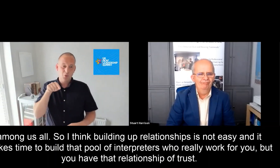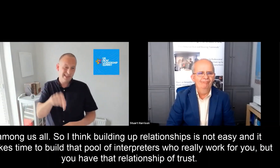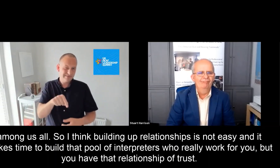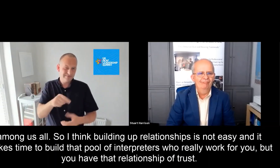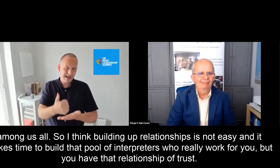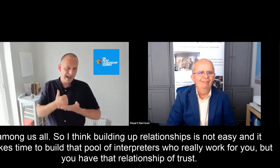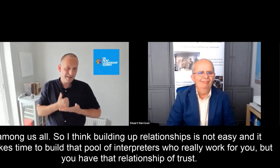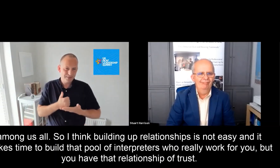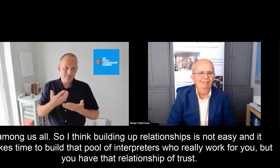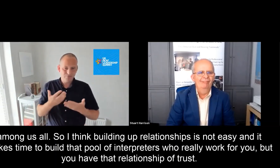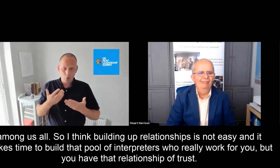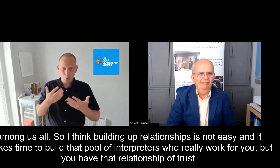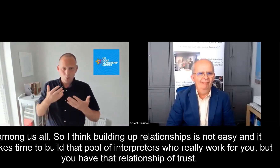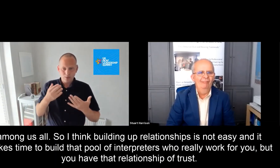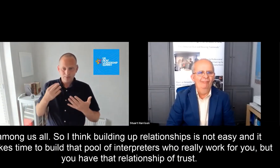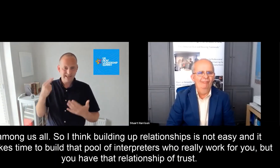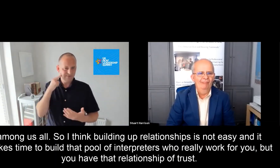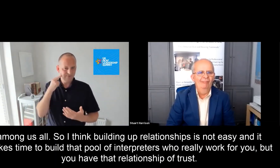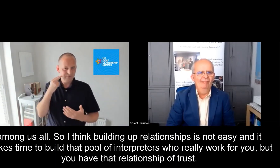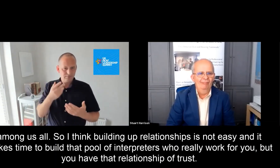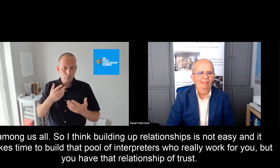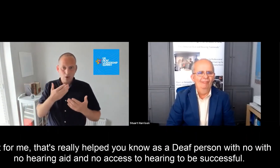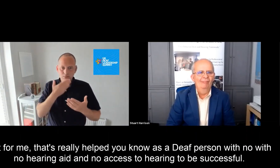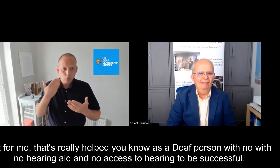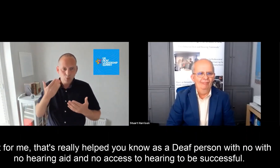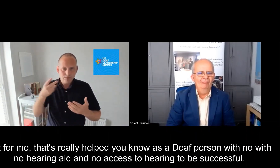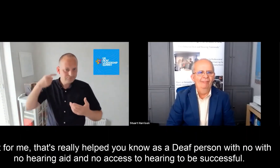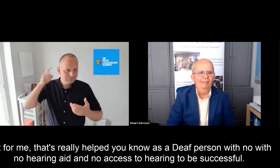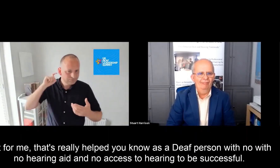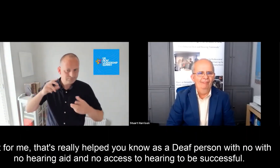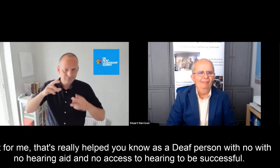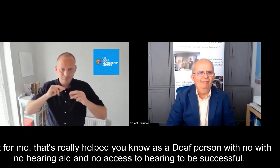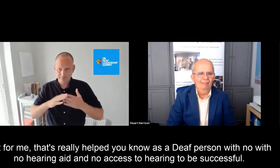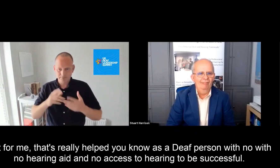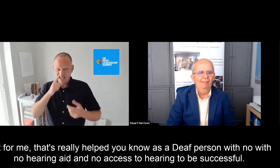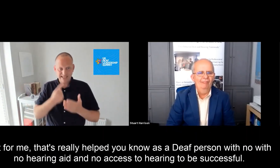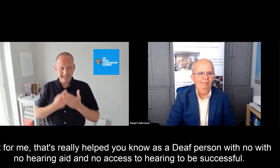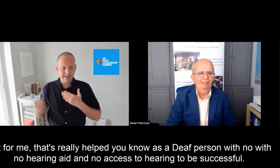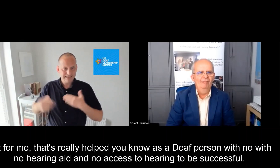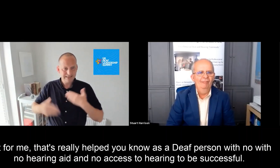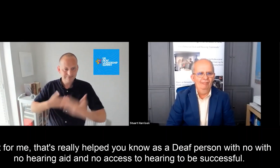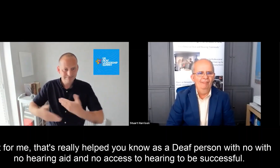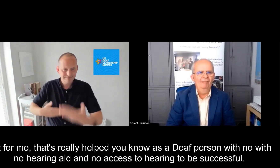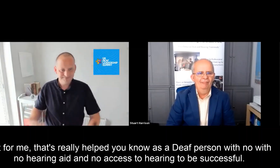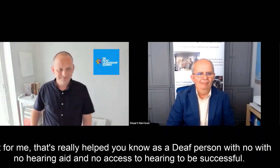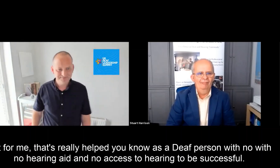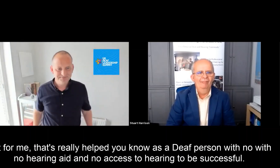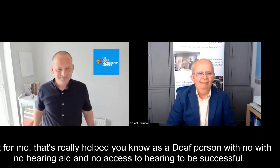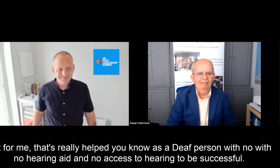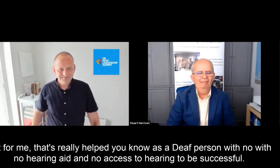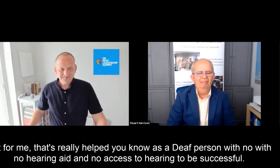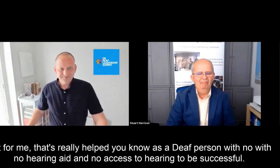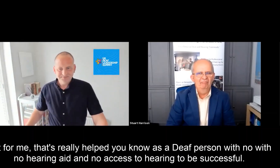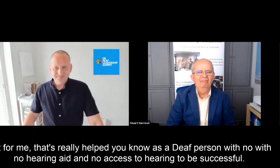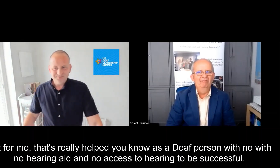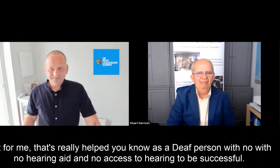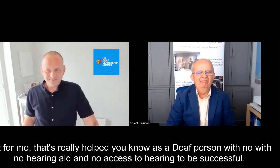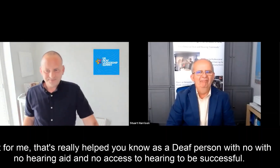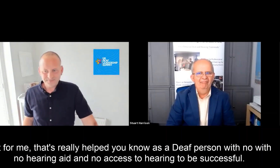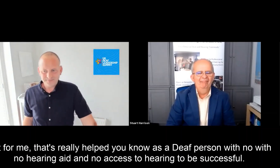you, where you have that relationship of trust. But for me, that's really helped, you know, as a deaf person with no hearing aid and no